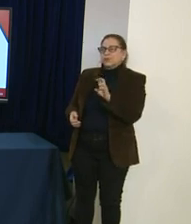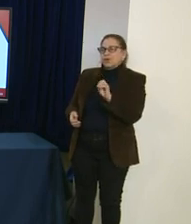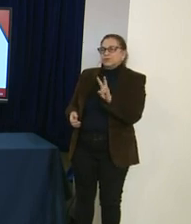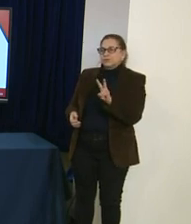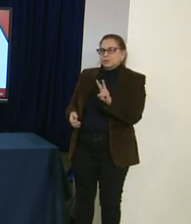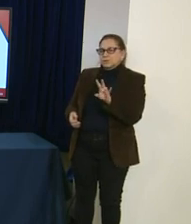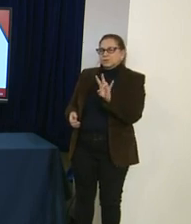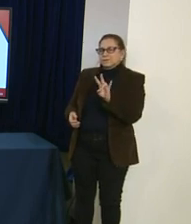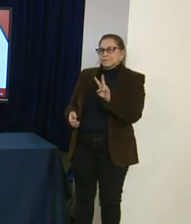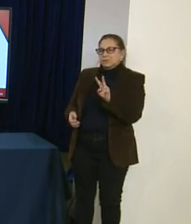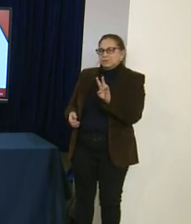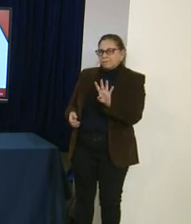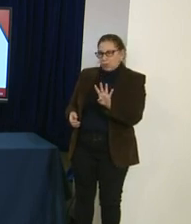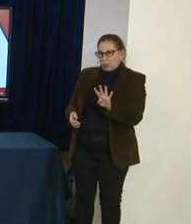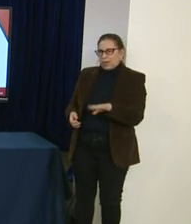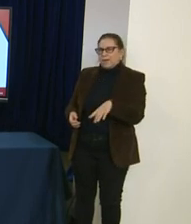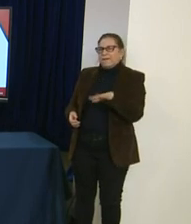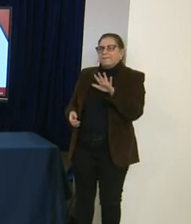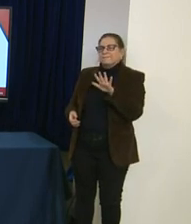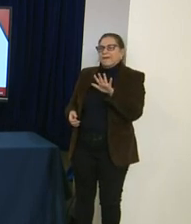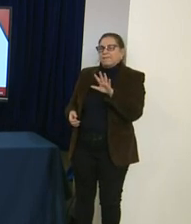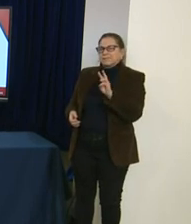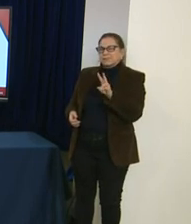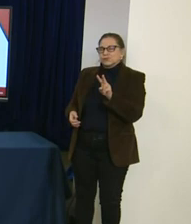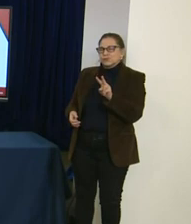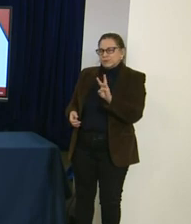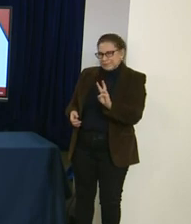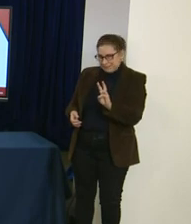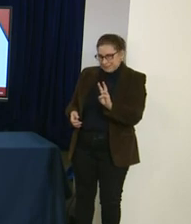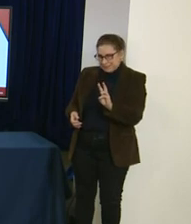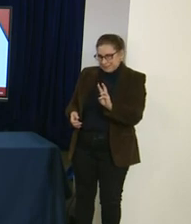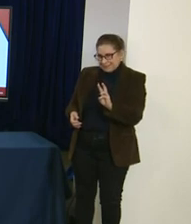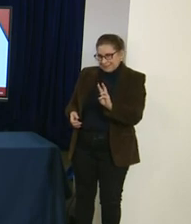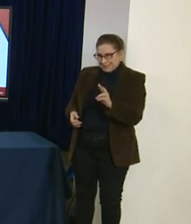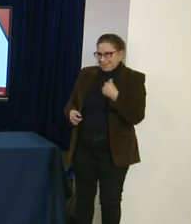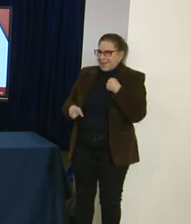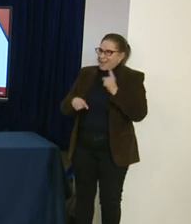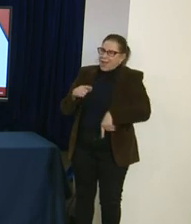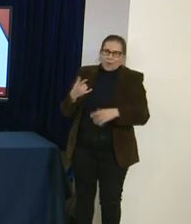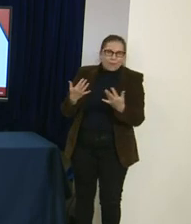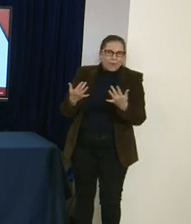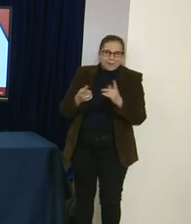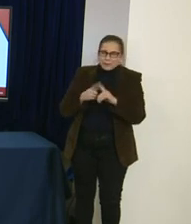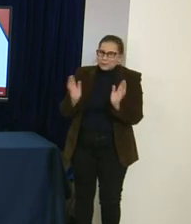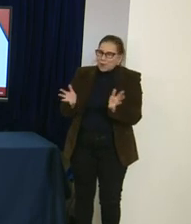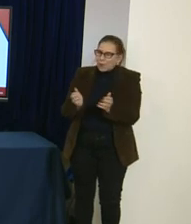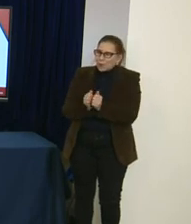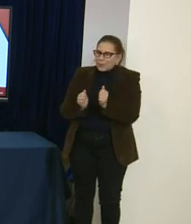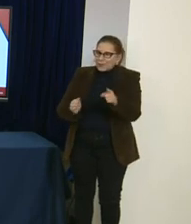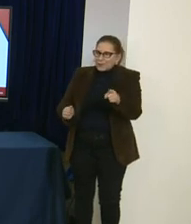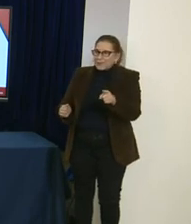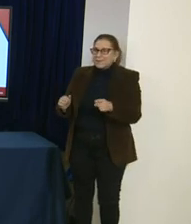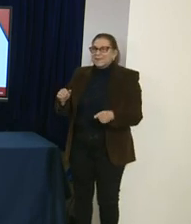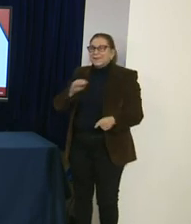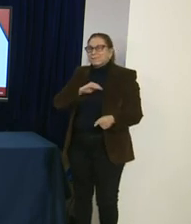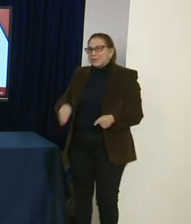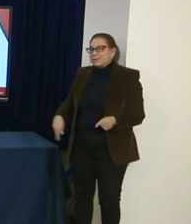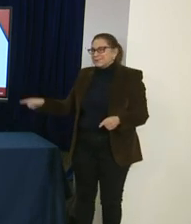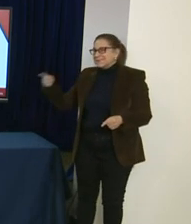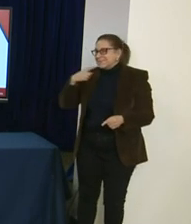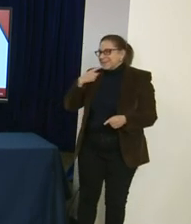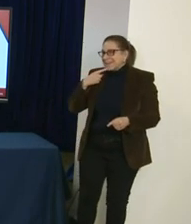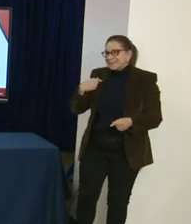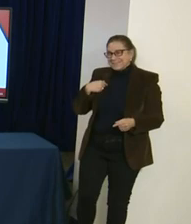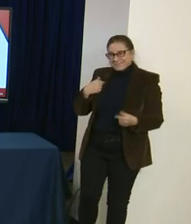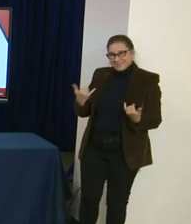202-724-5626. We can't wait to talk with you. As Mayor Bowser said, we're all in this together, and we're going to get through this together. So even though it might